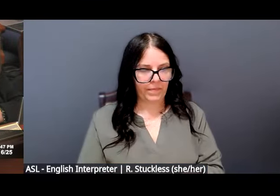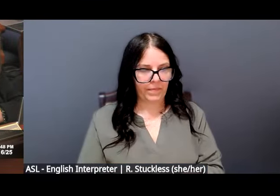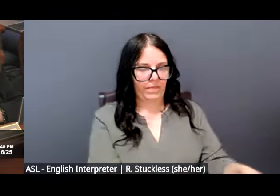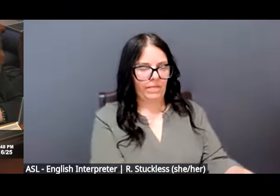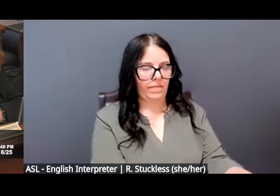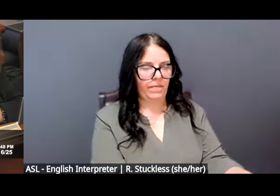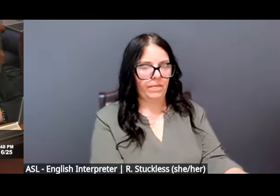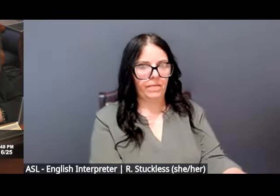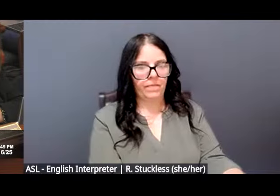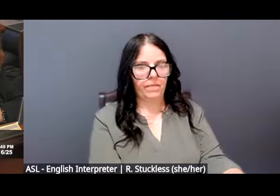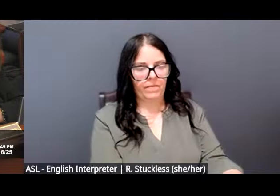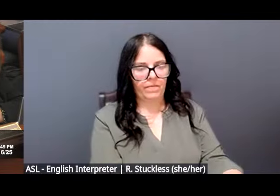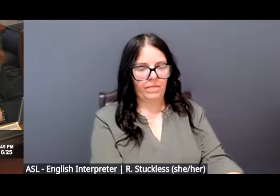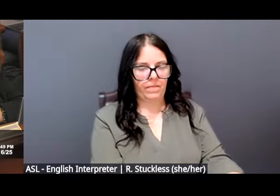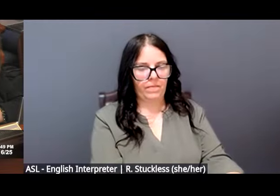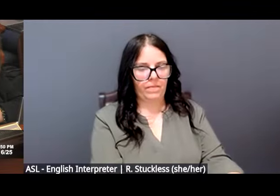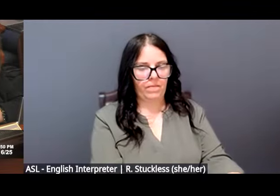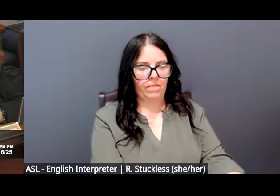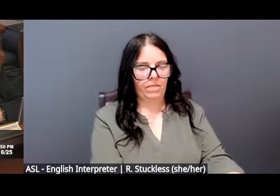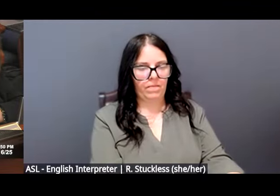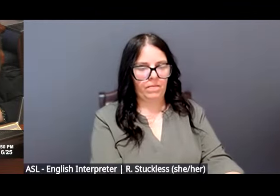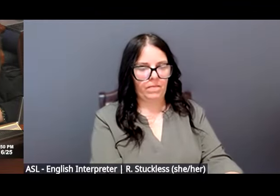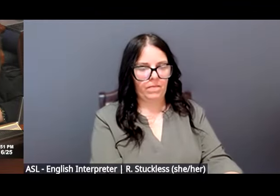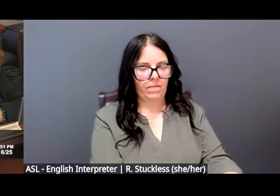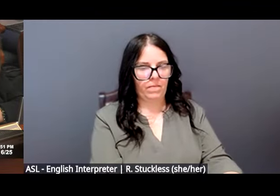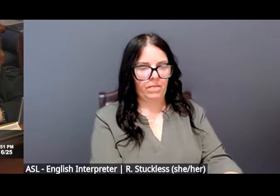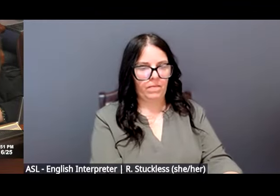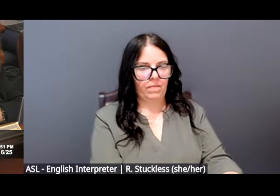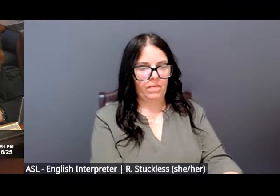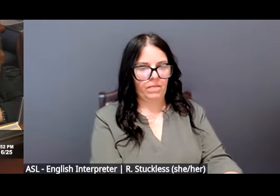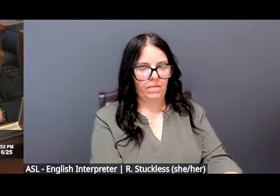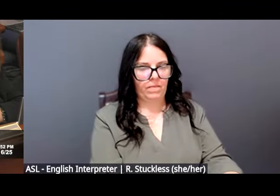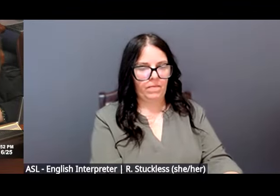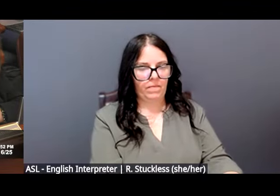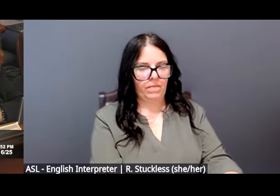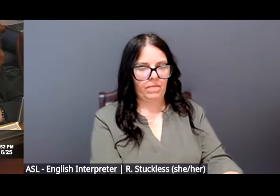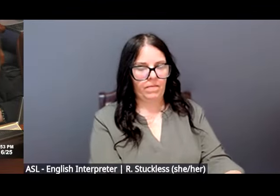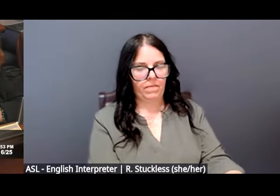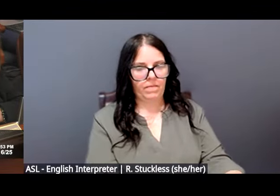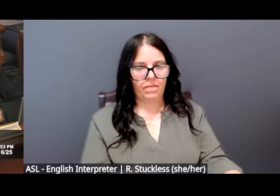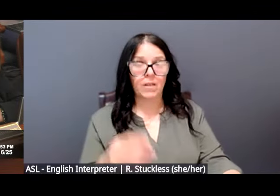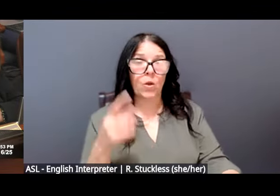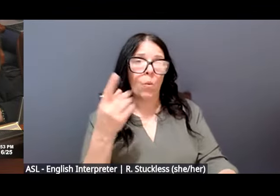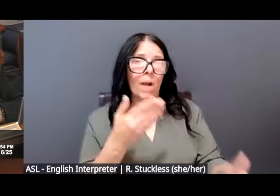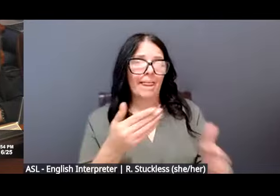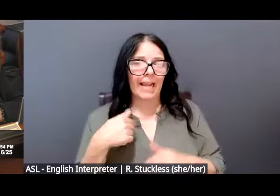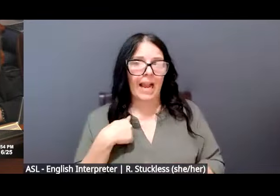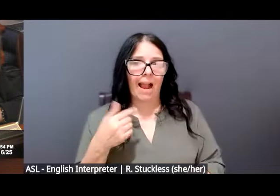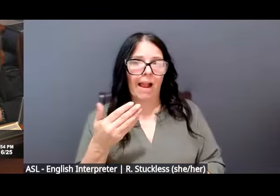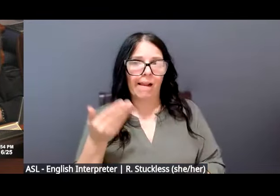So, and one thing that I was thinking about before was